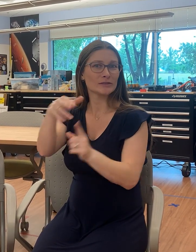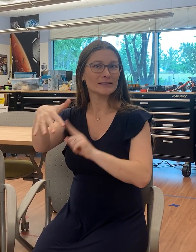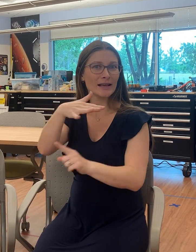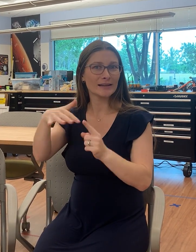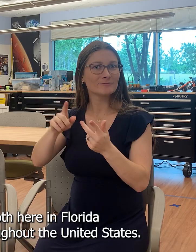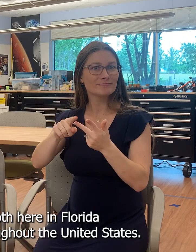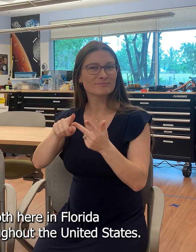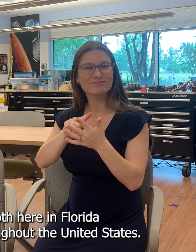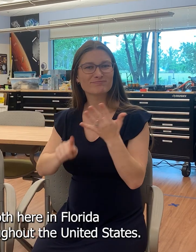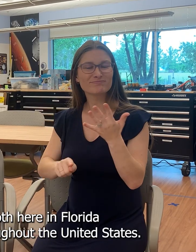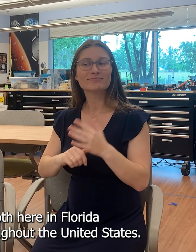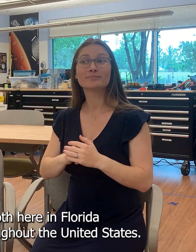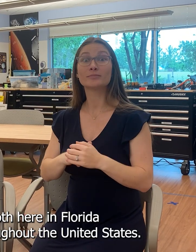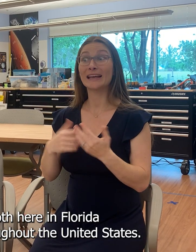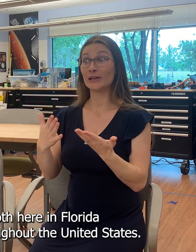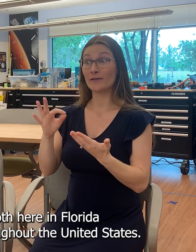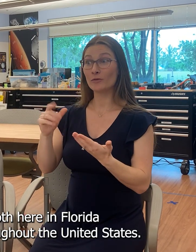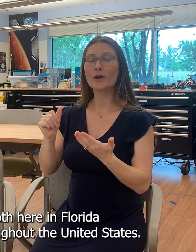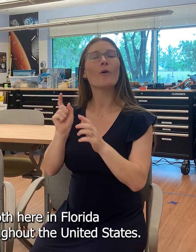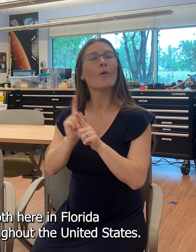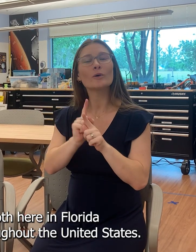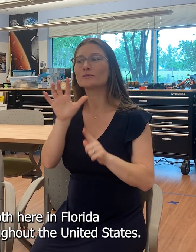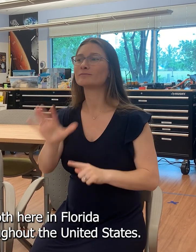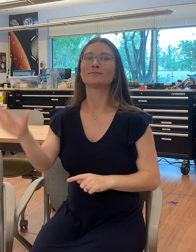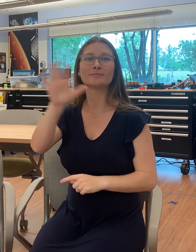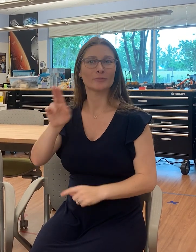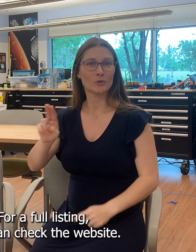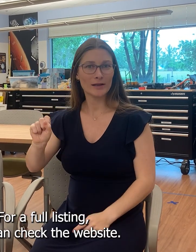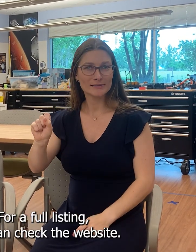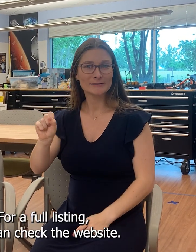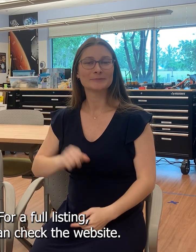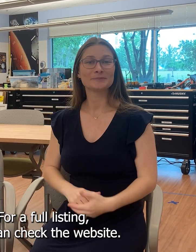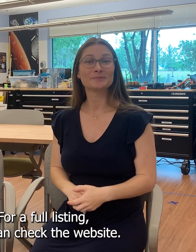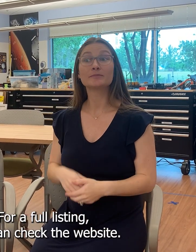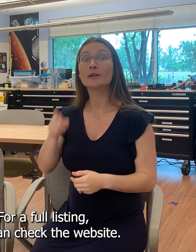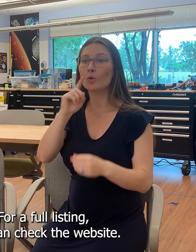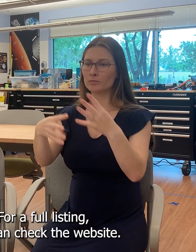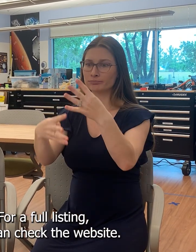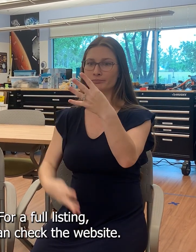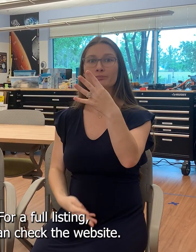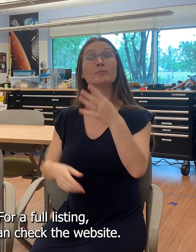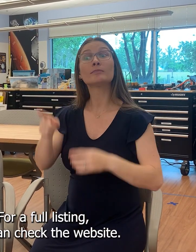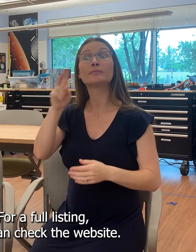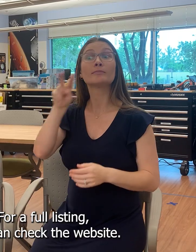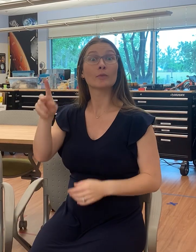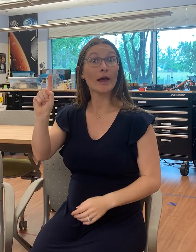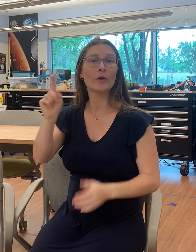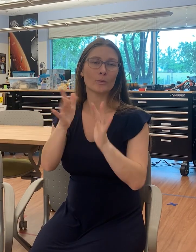settings, both here in Florida and throughout the United States. For a full listing, you can check the website.